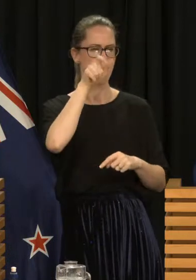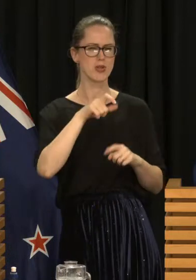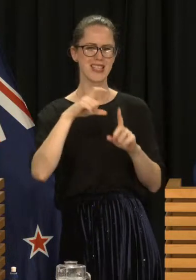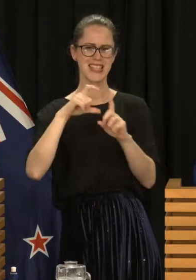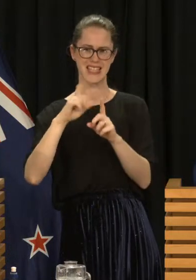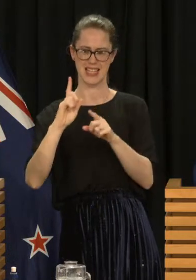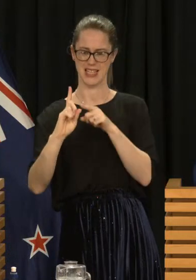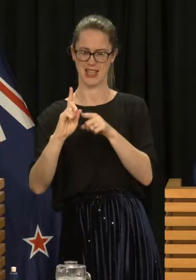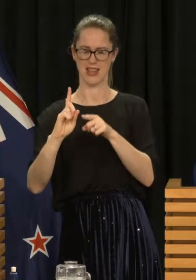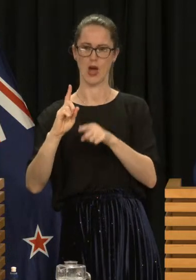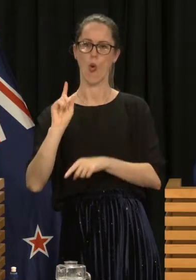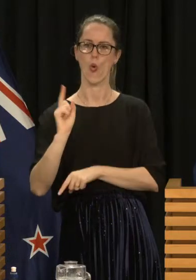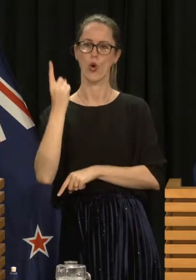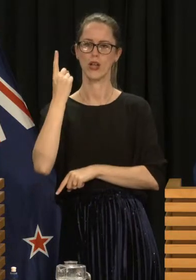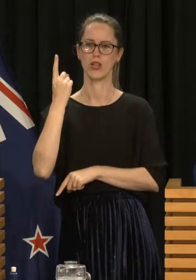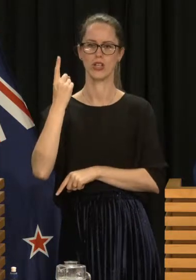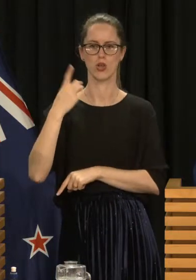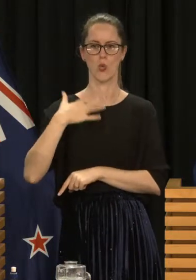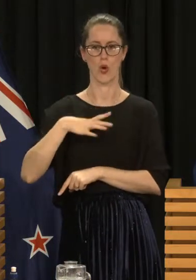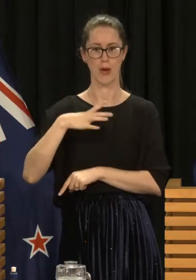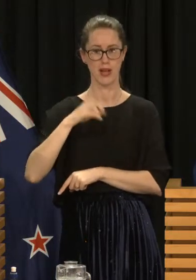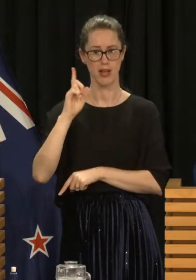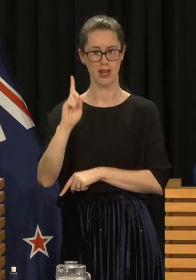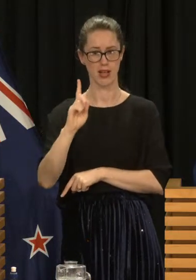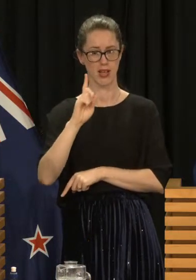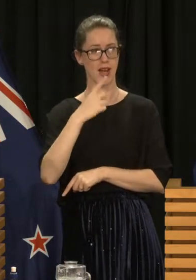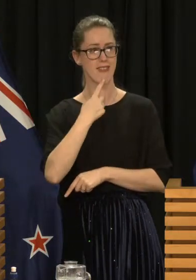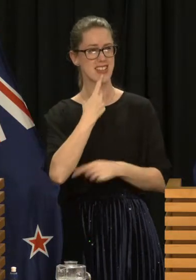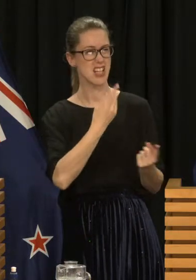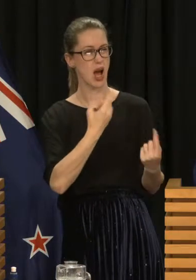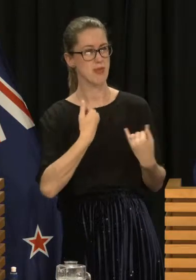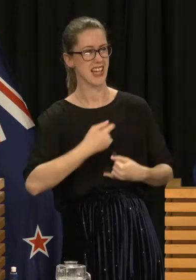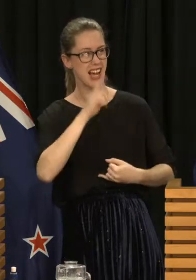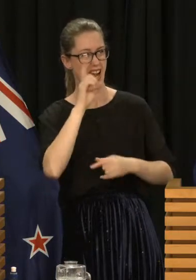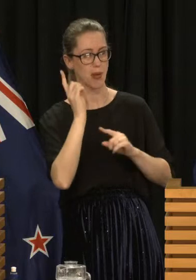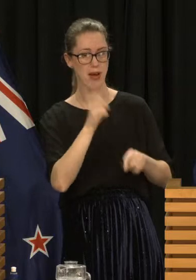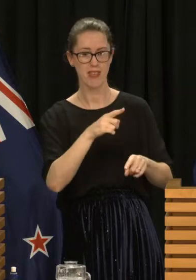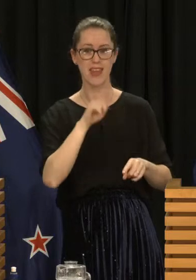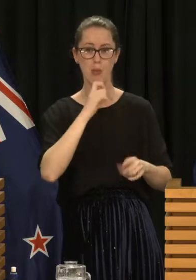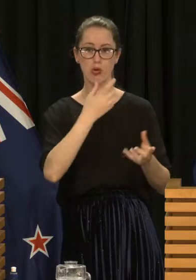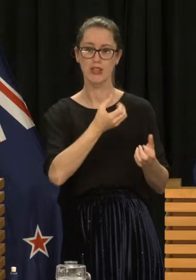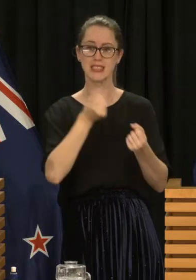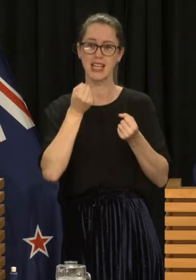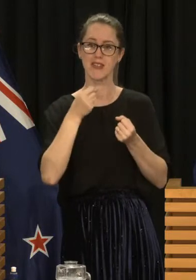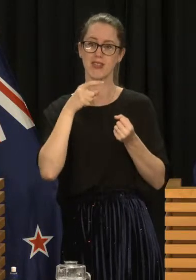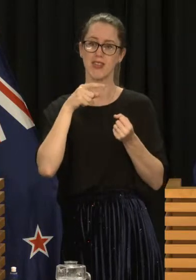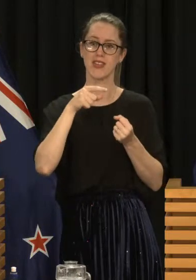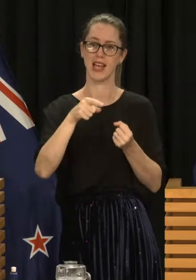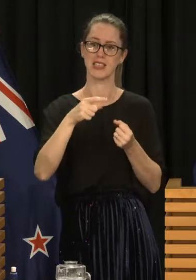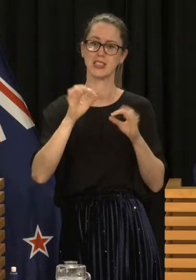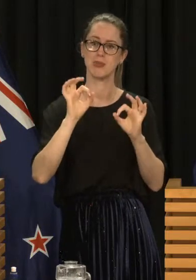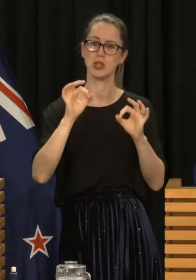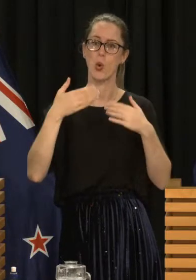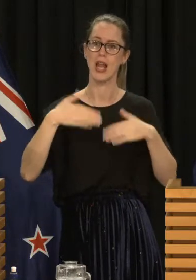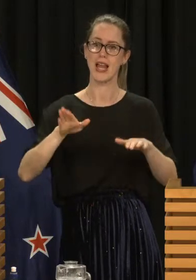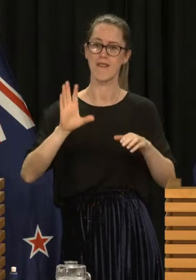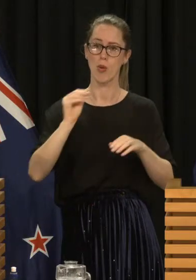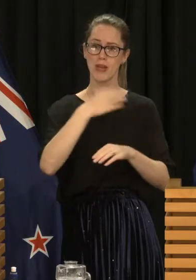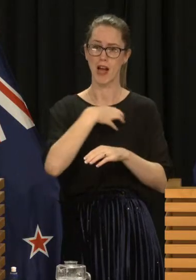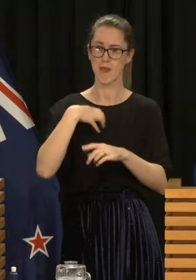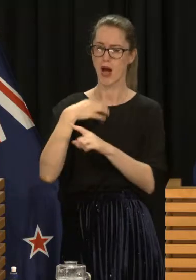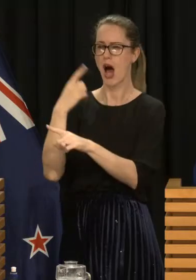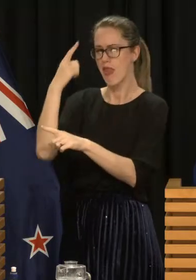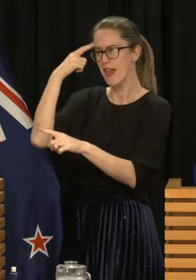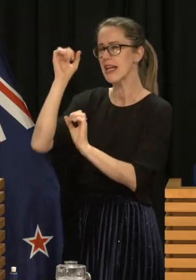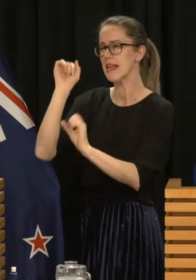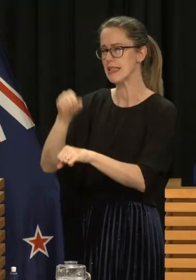would they have qualified under the scheme, given that they were told to isolate by a member of the testing centre? My understanding is yes,